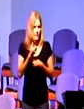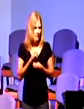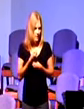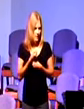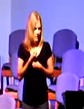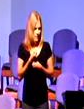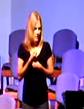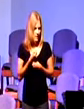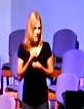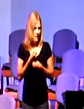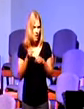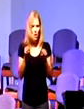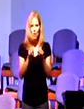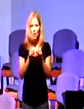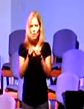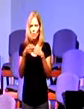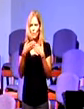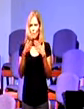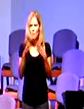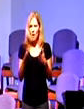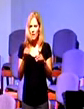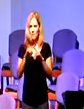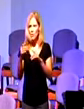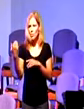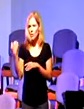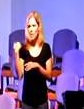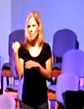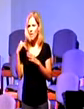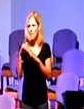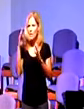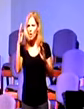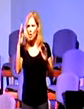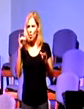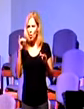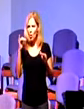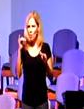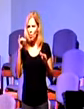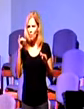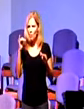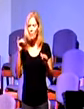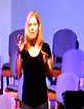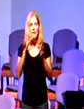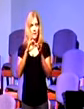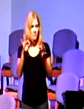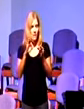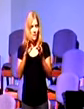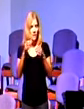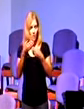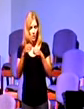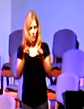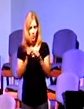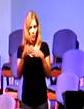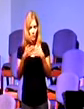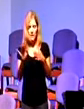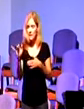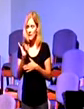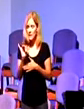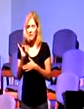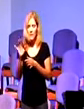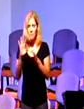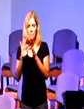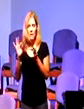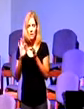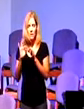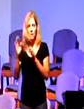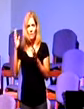receiving the shoebox, but we are reminded that the hope that is the message of the shoebox is the same message of hope for each